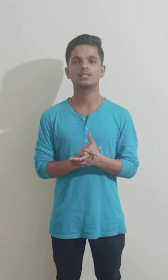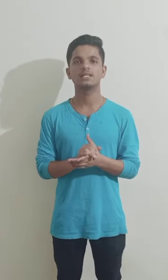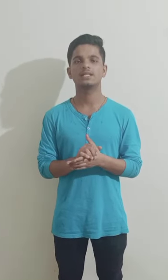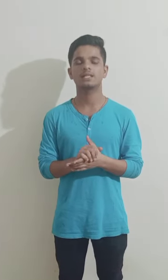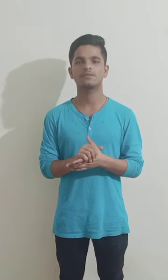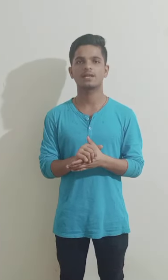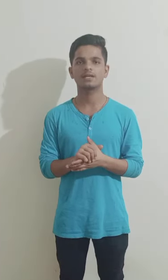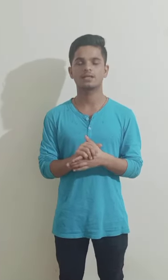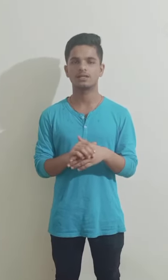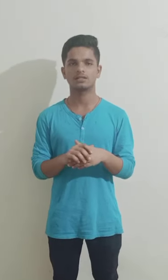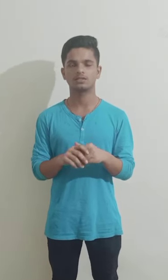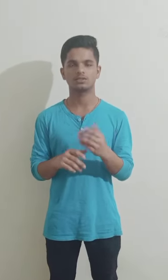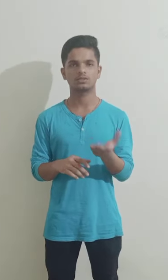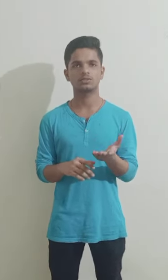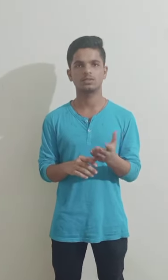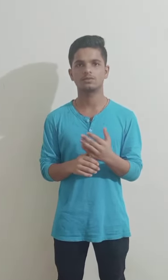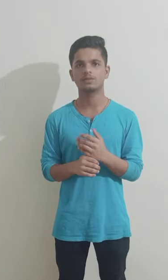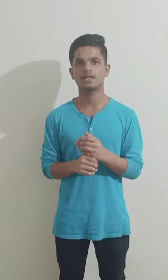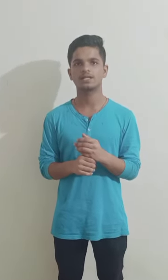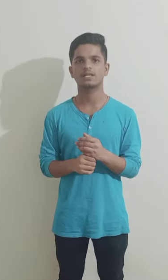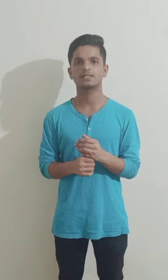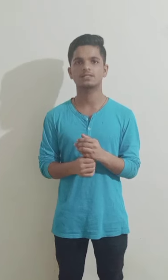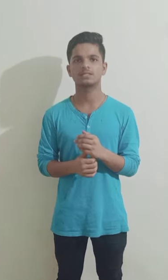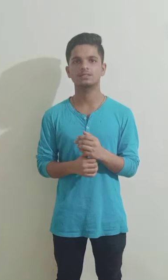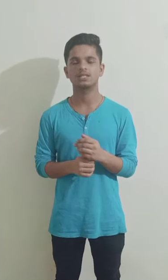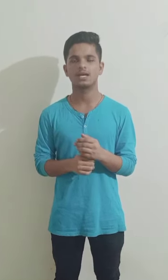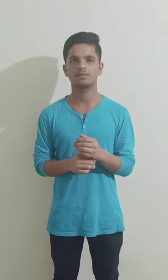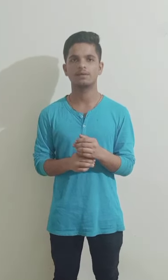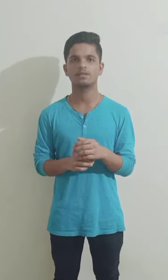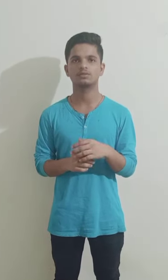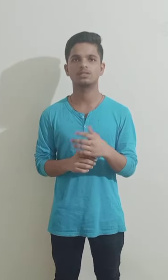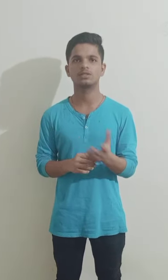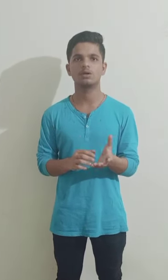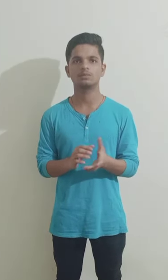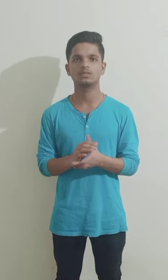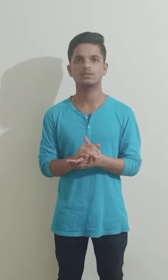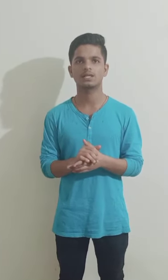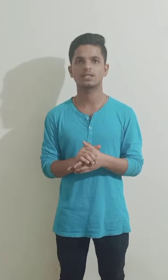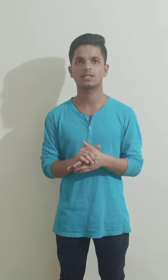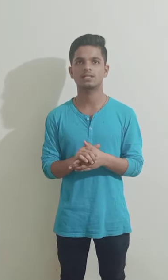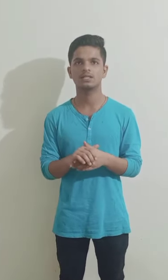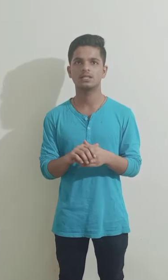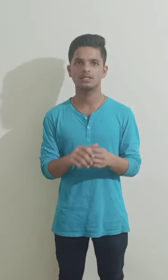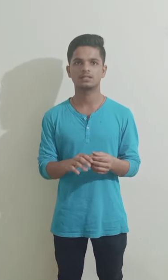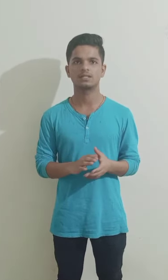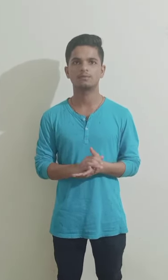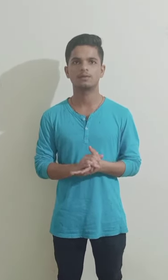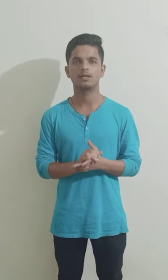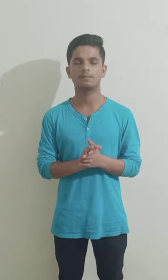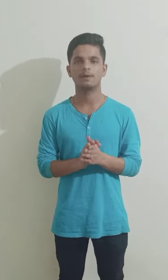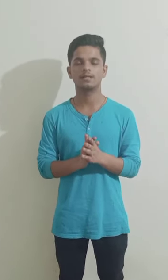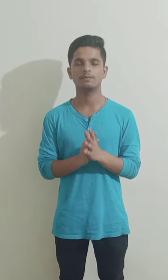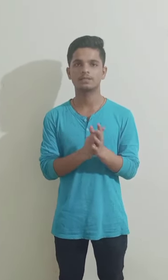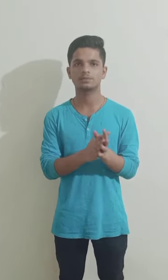literal we can create the strings and by using new objects we can create the string. In first method